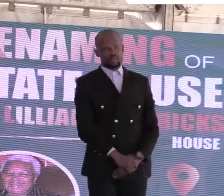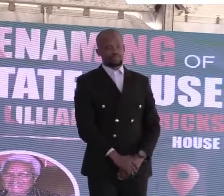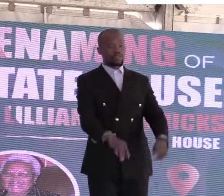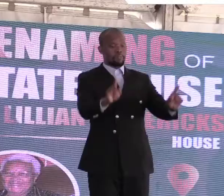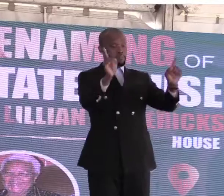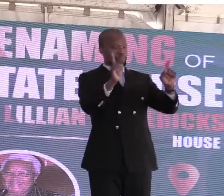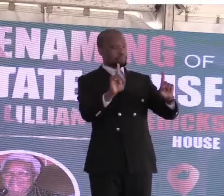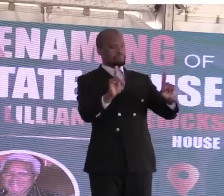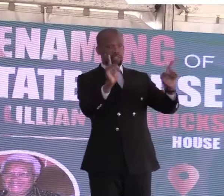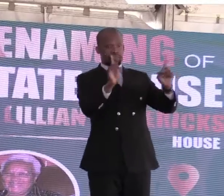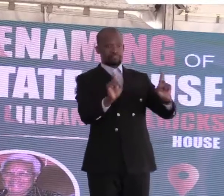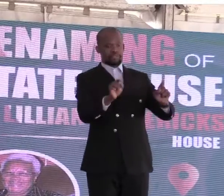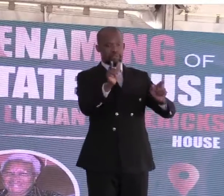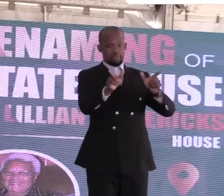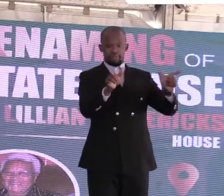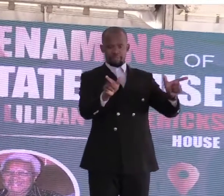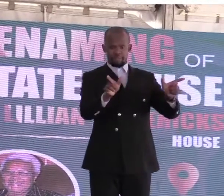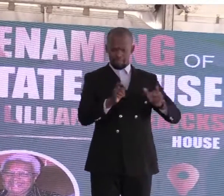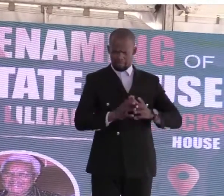Special guest,